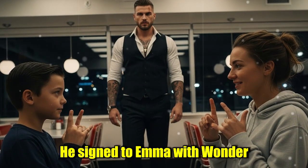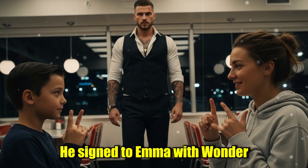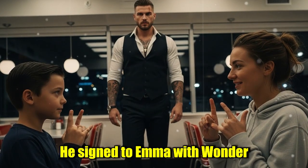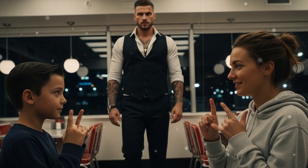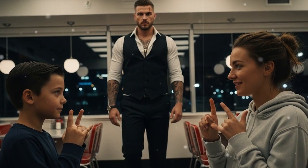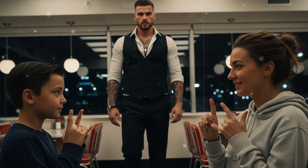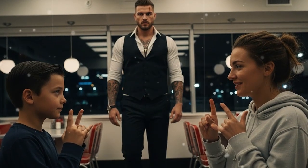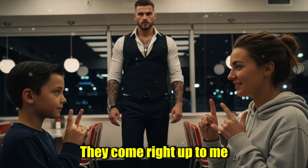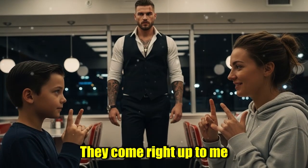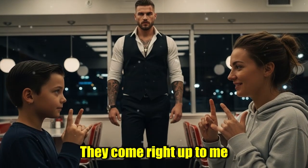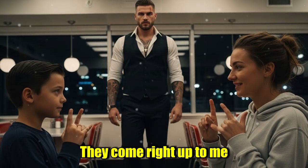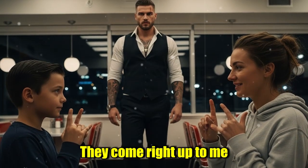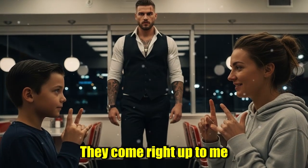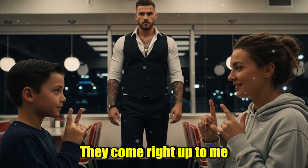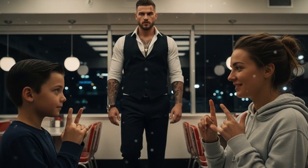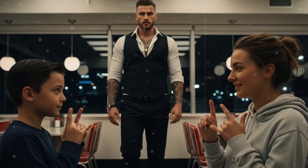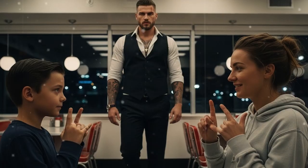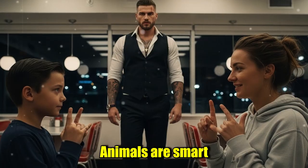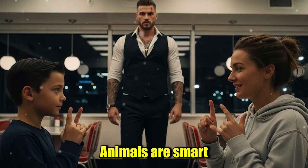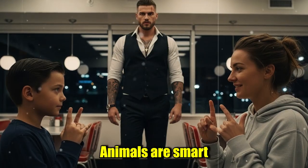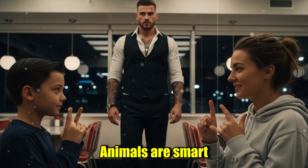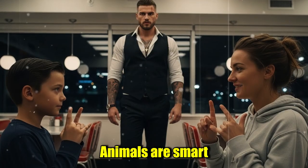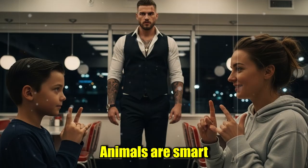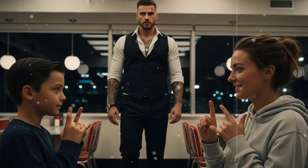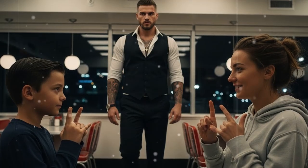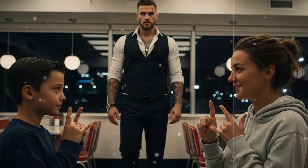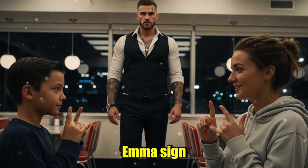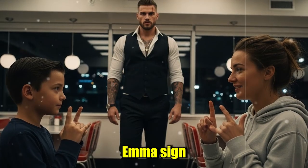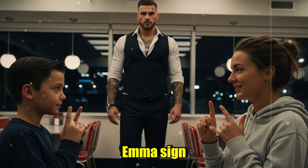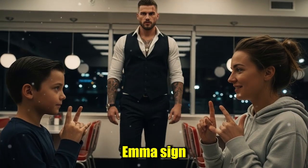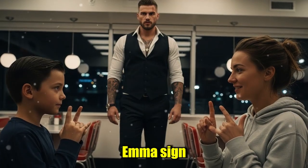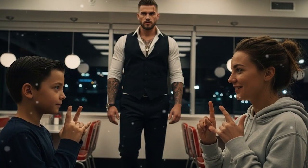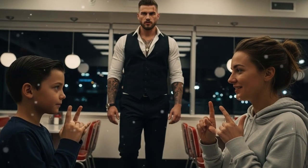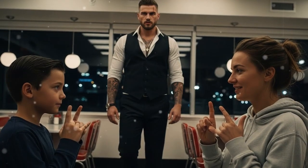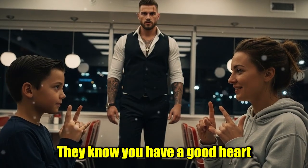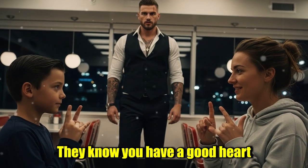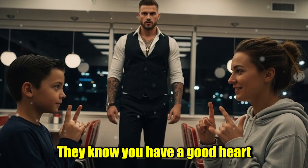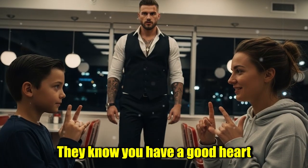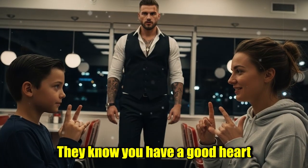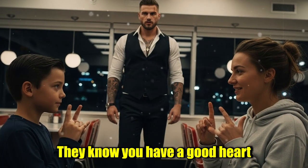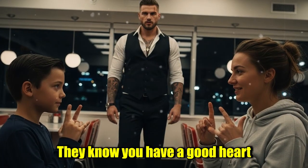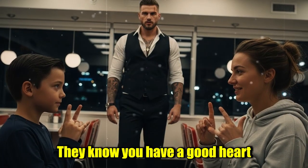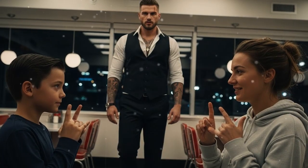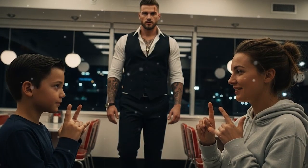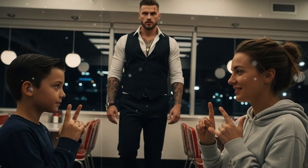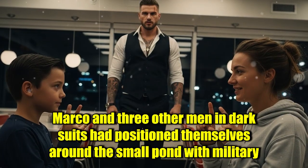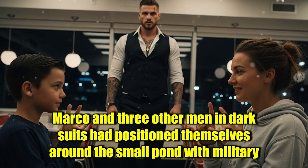with wonder. "They come right up to me." "Animals are smart," Emma signed back. "They know you have a good heart."